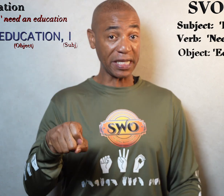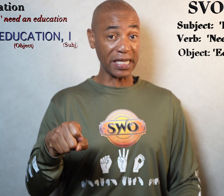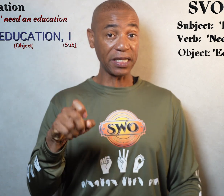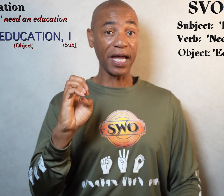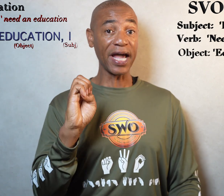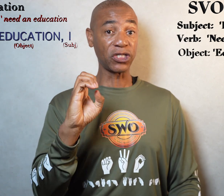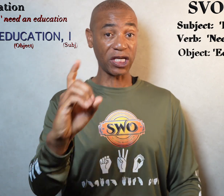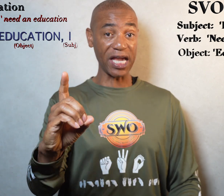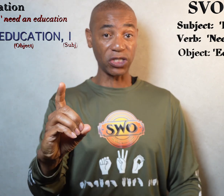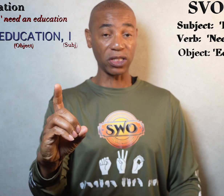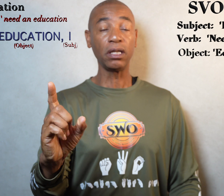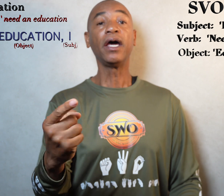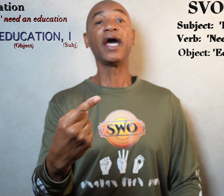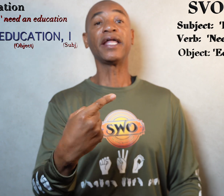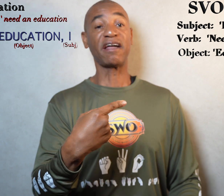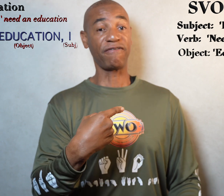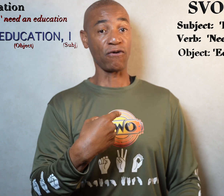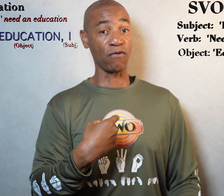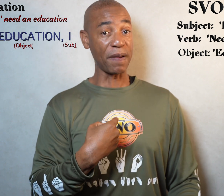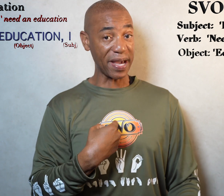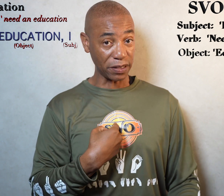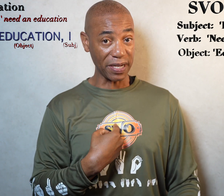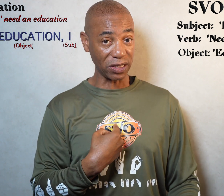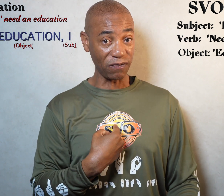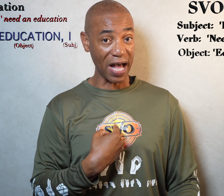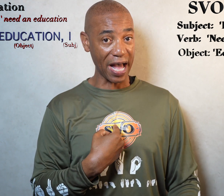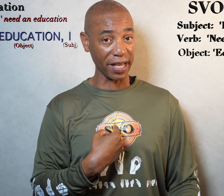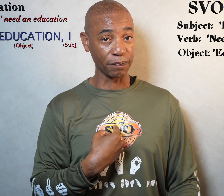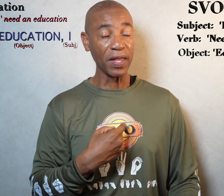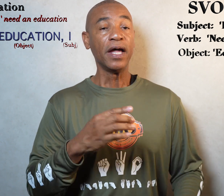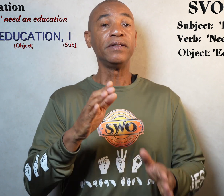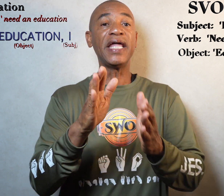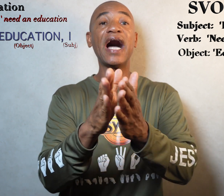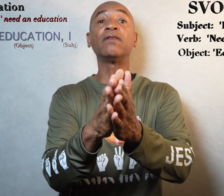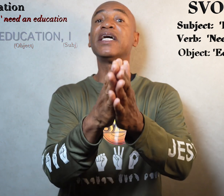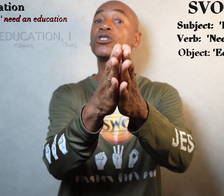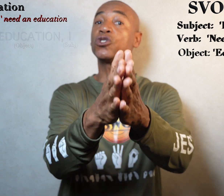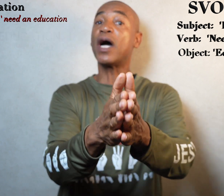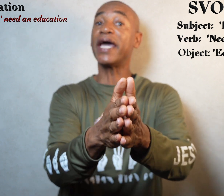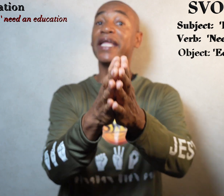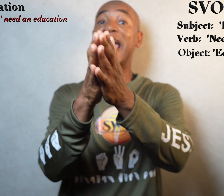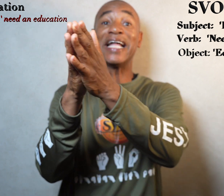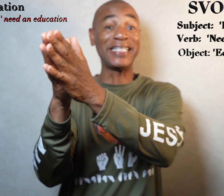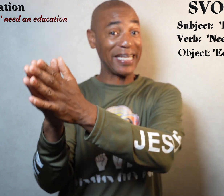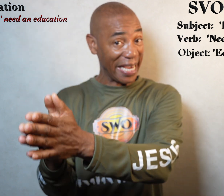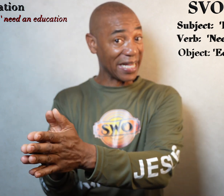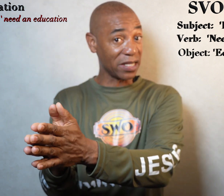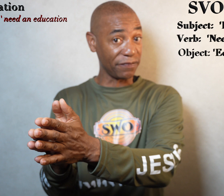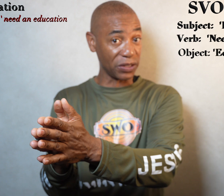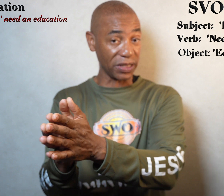need education, and I refer right back to myself, I. Now let's try it at the end of the